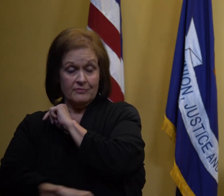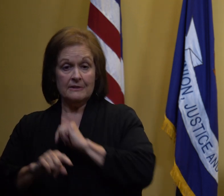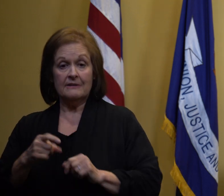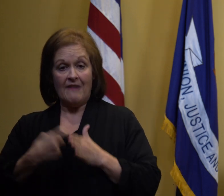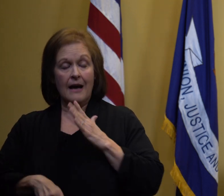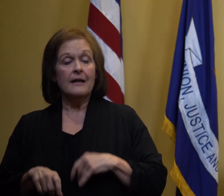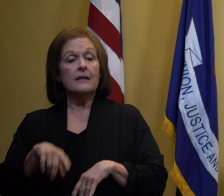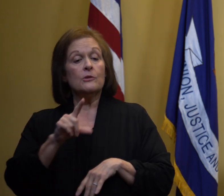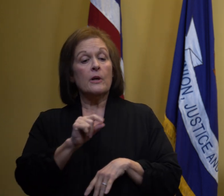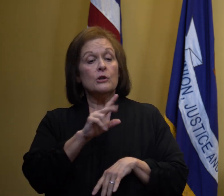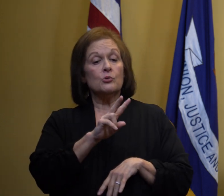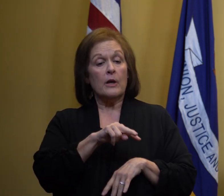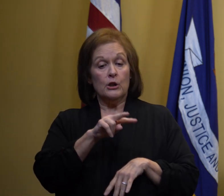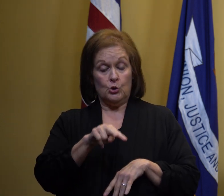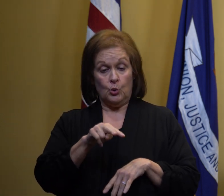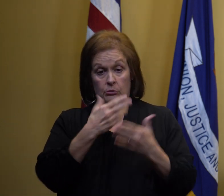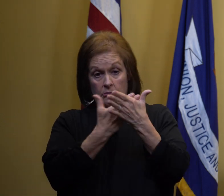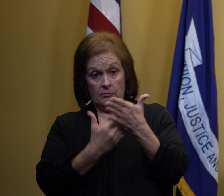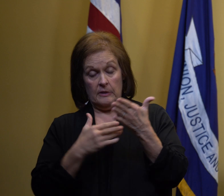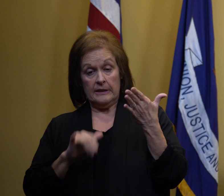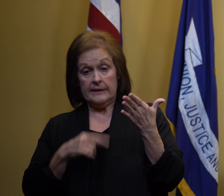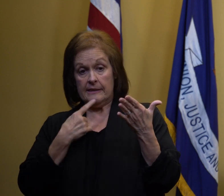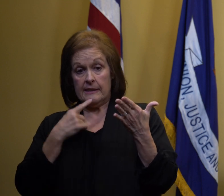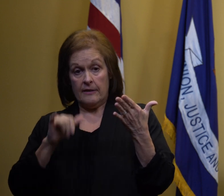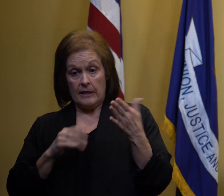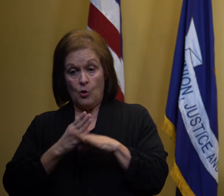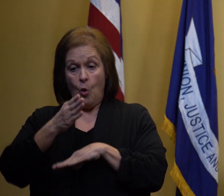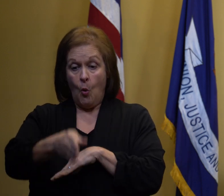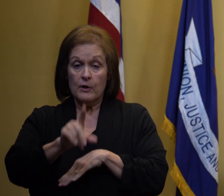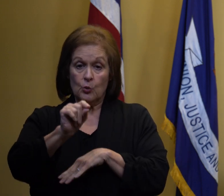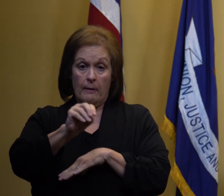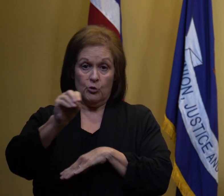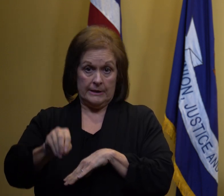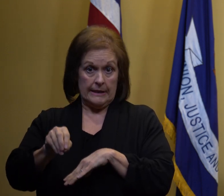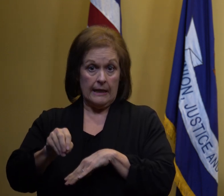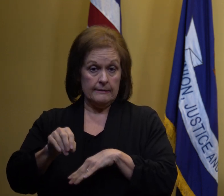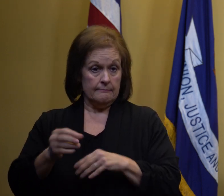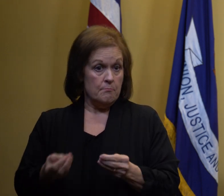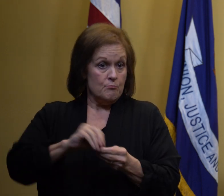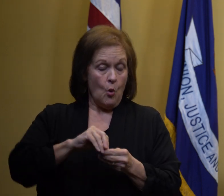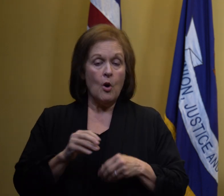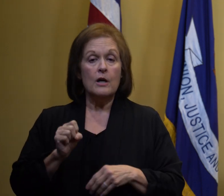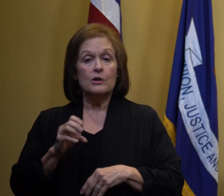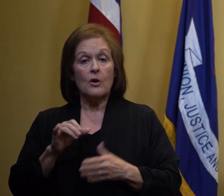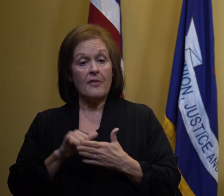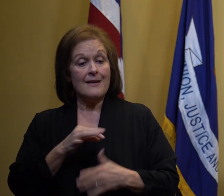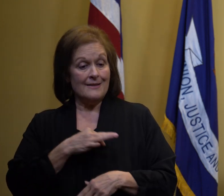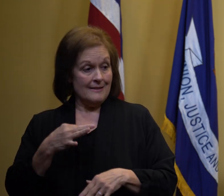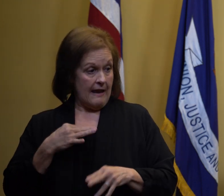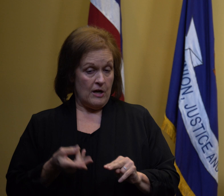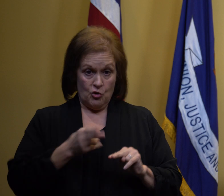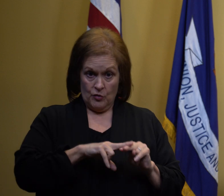its 2022 stats by over 20%. So again, This is a big deal. The staffing size was